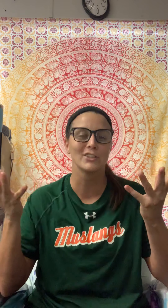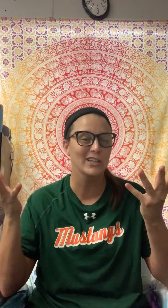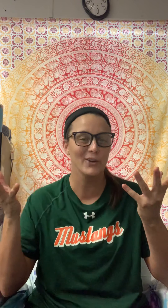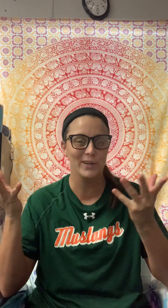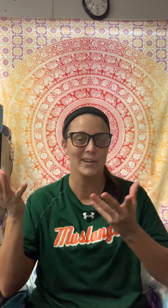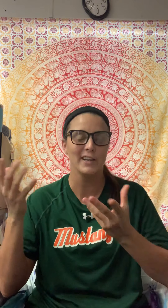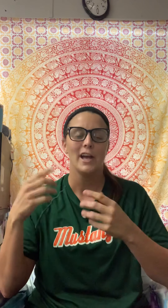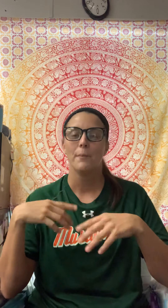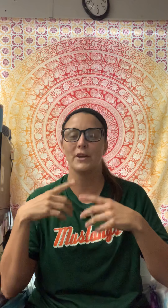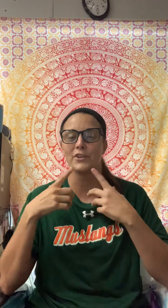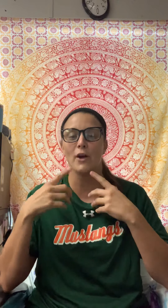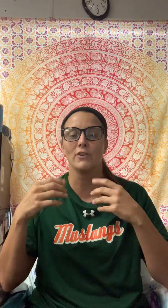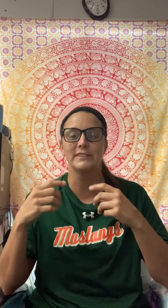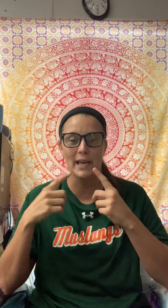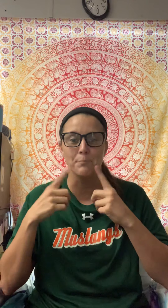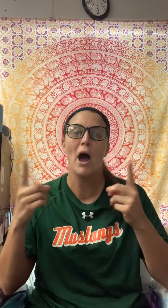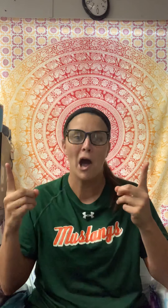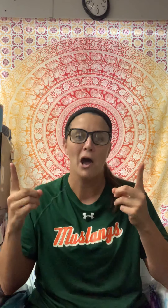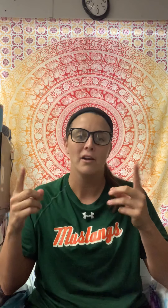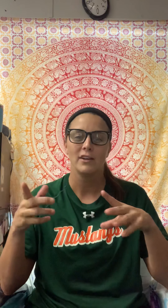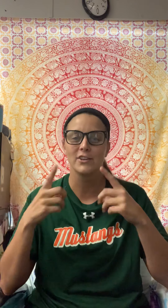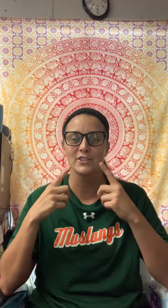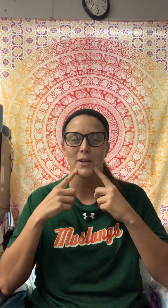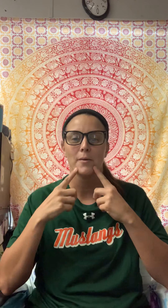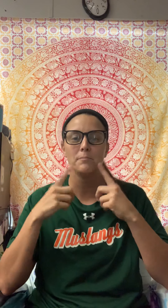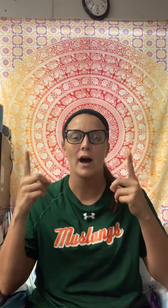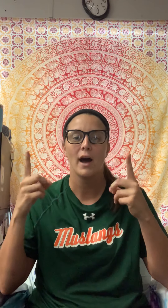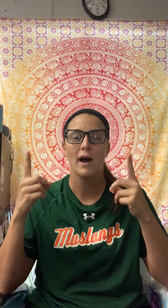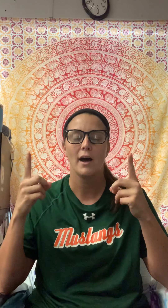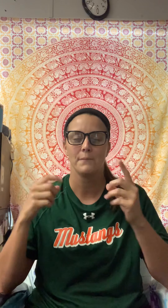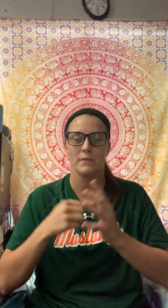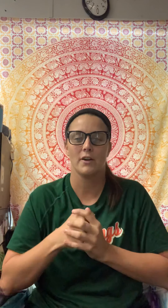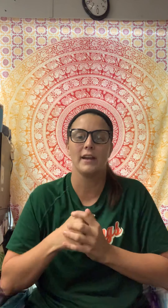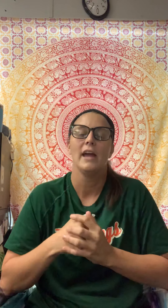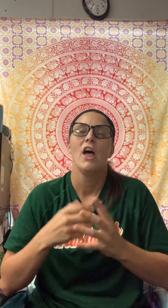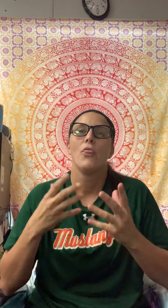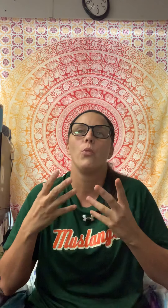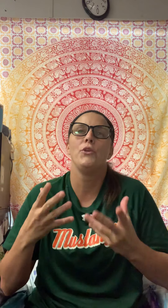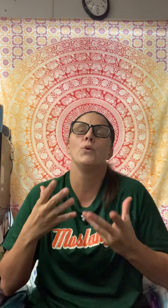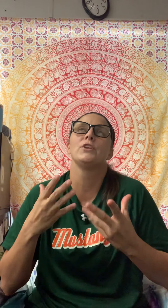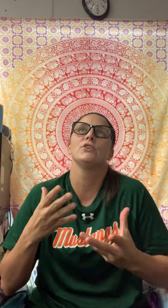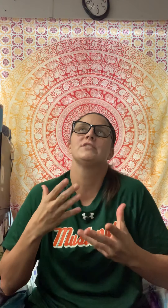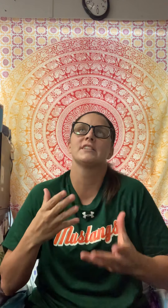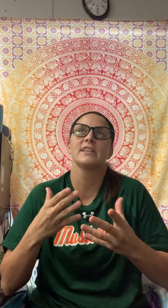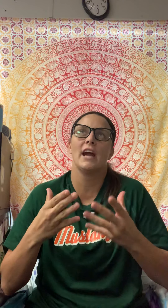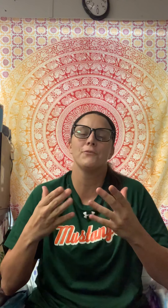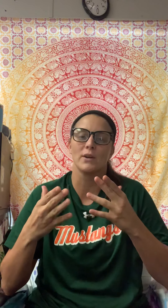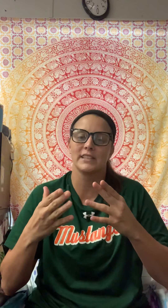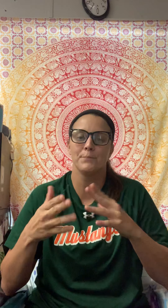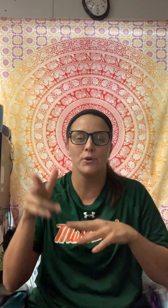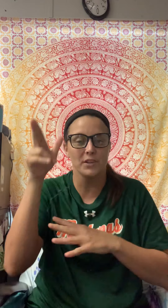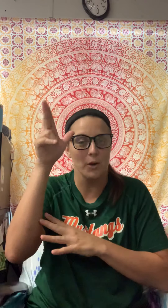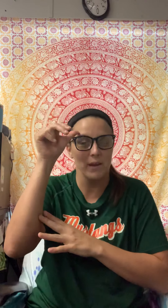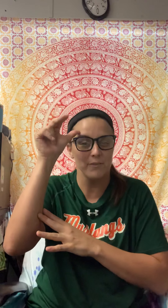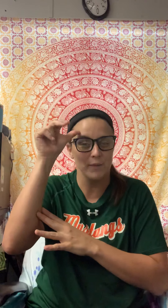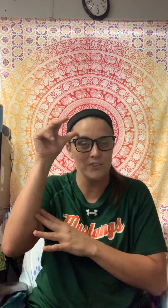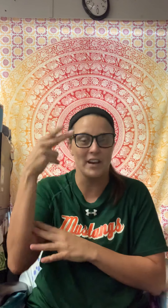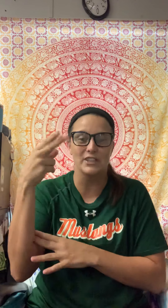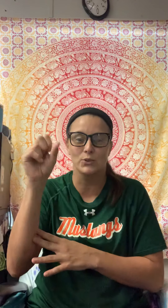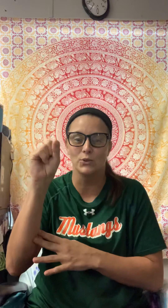kind of weird, but you're not really saying pa, you're just pa, all right? You would use this sign, for example, you know, Mandarin high schools,